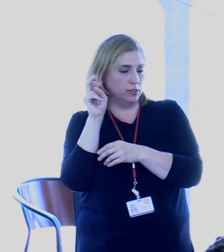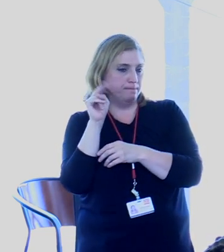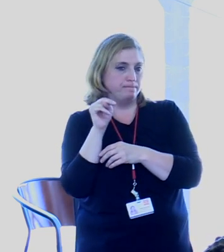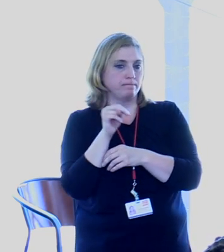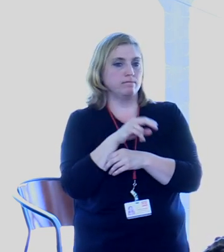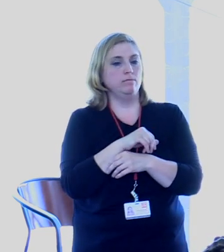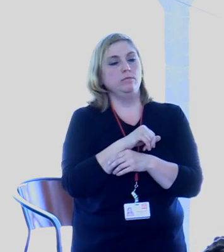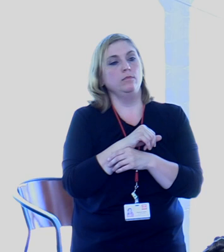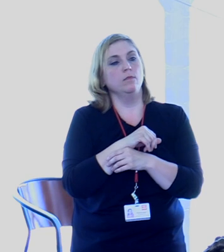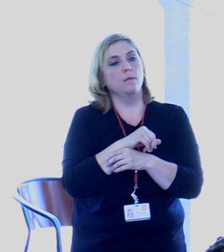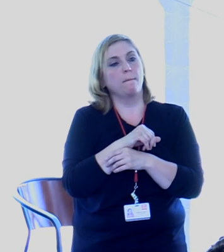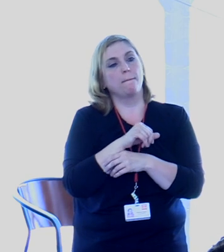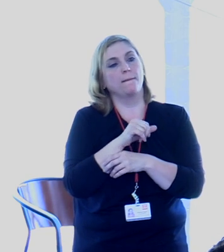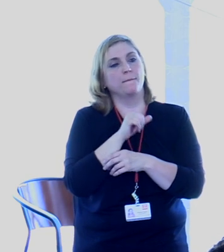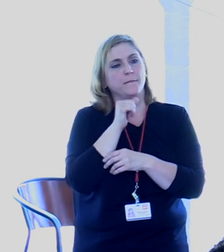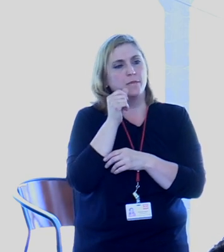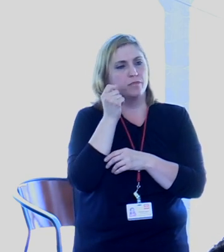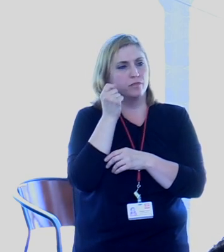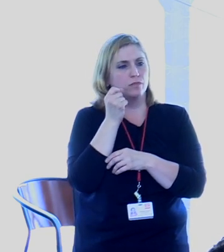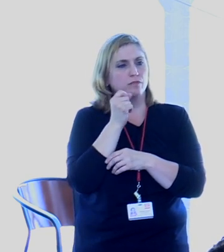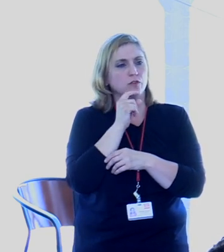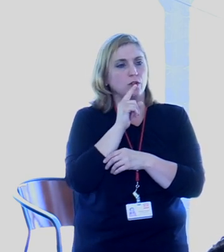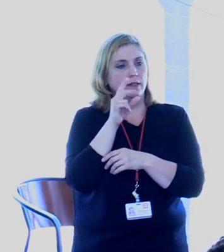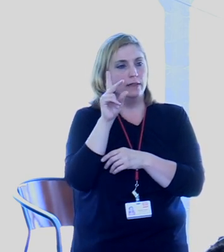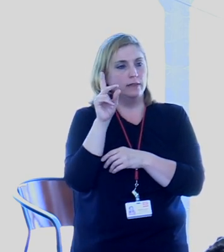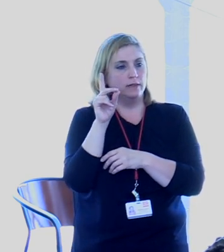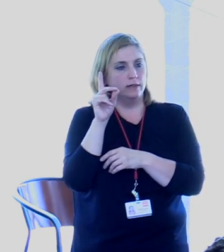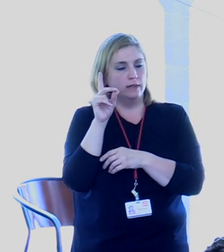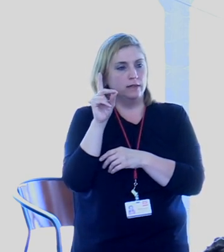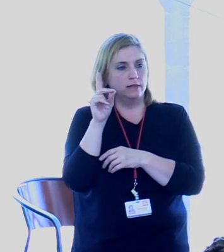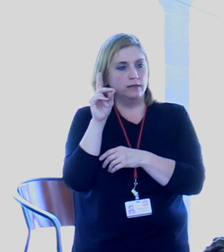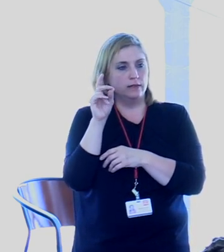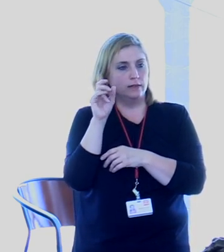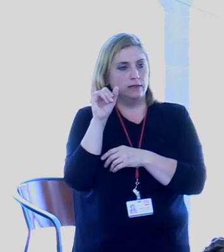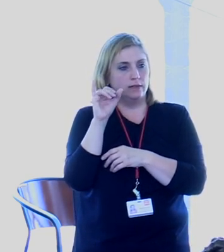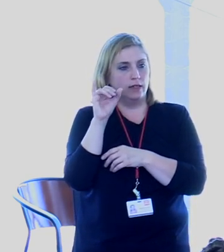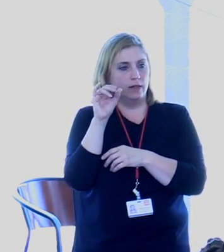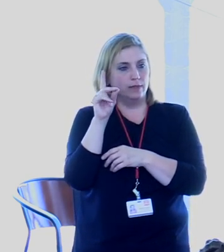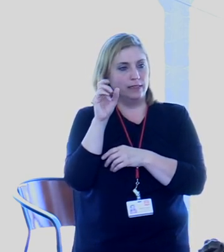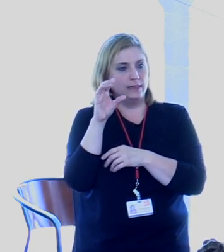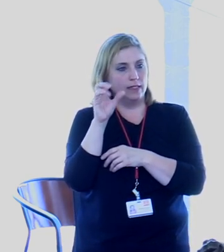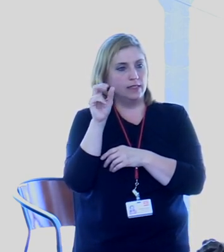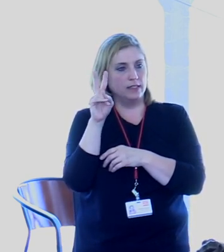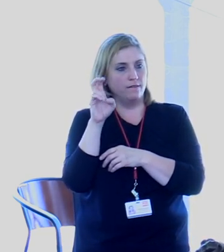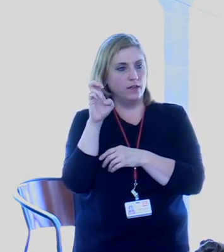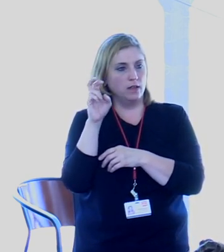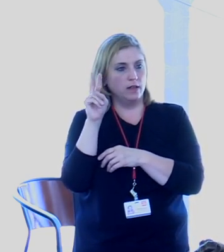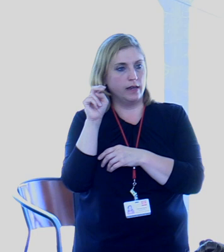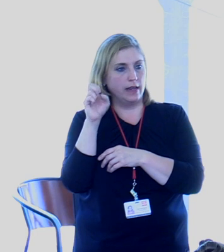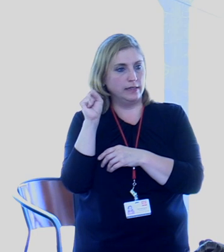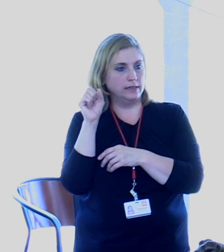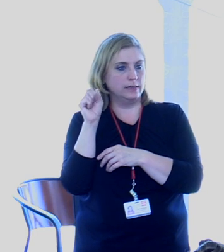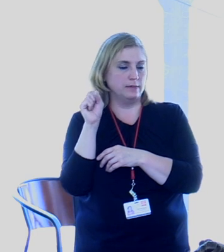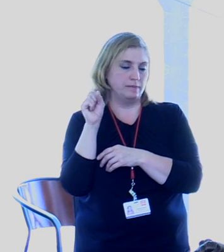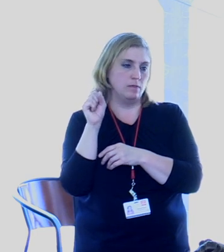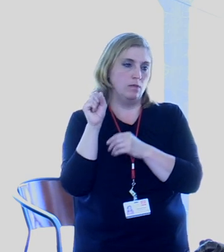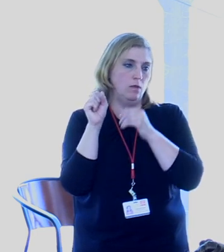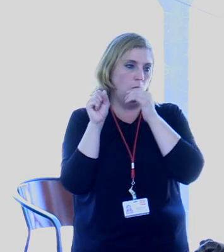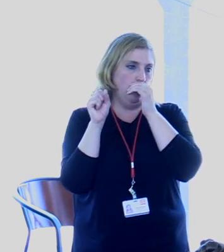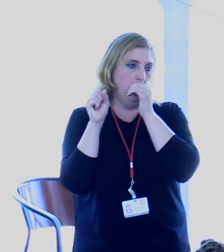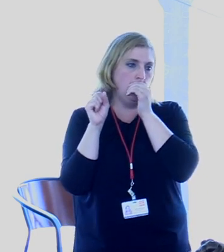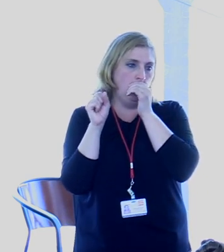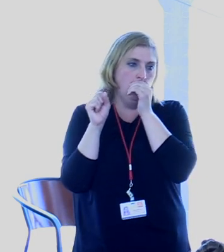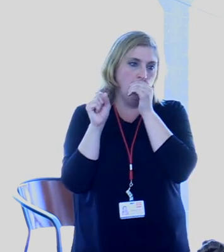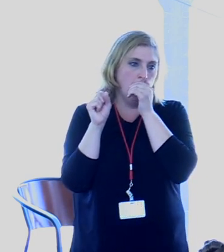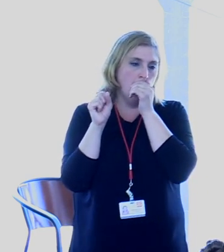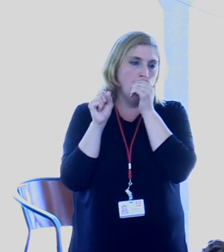uncertainty. There is decisiveness, which sounds like a lack of acceptance of uncertainty, but